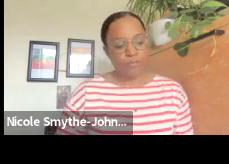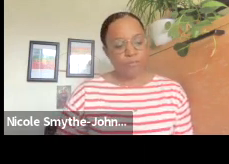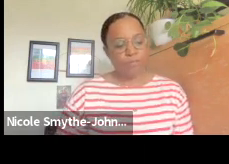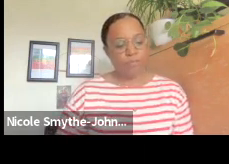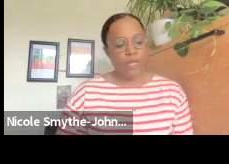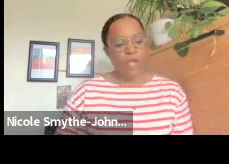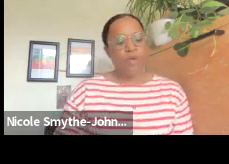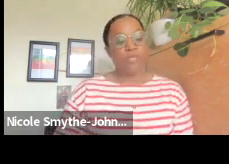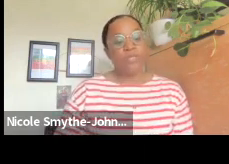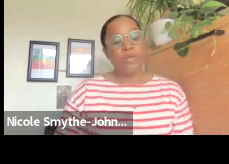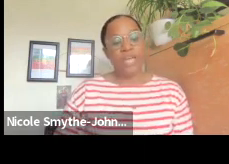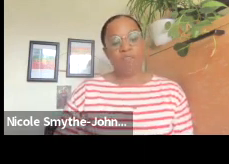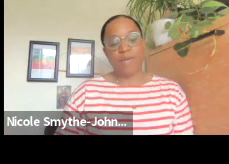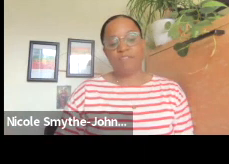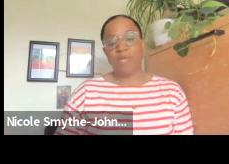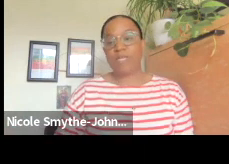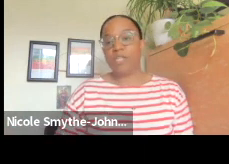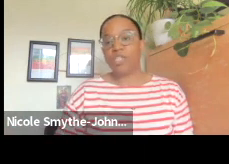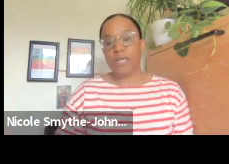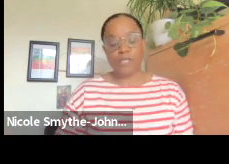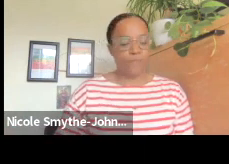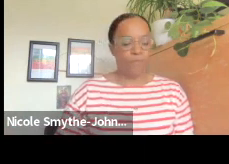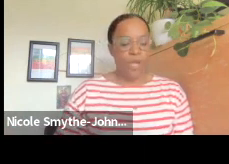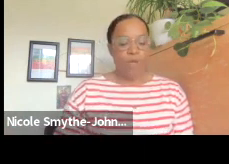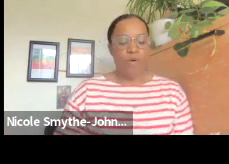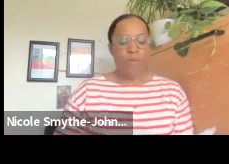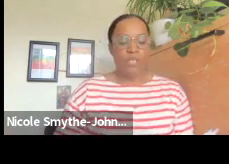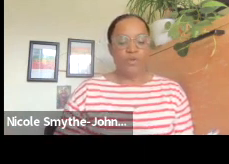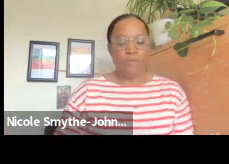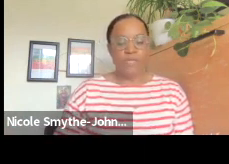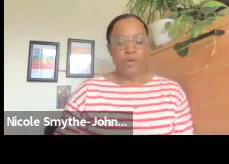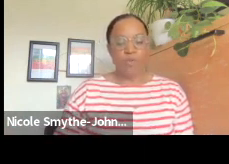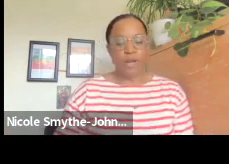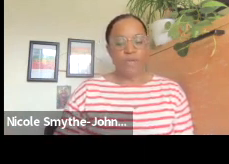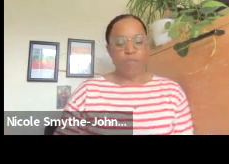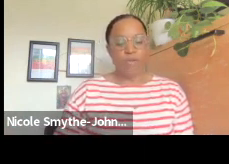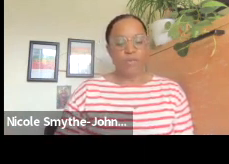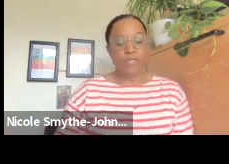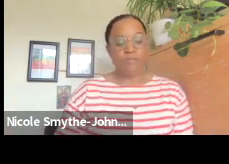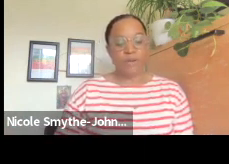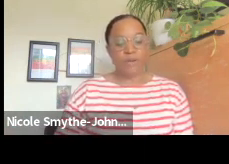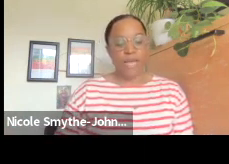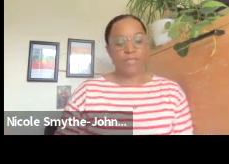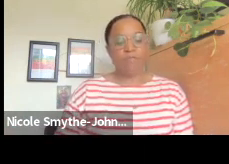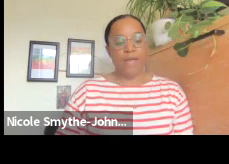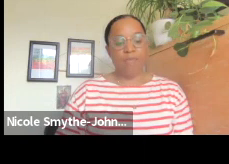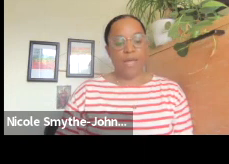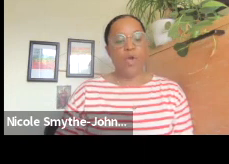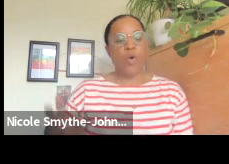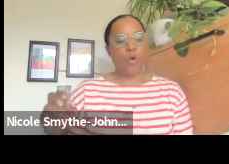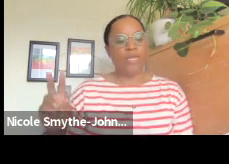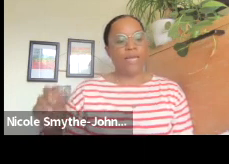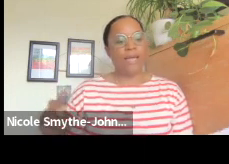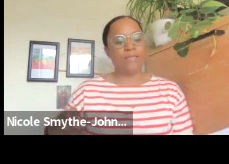world. It was also a time of massive political change. Putnam describes the circum-Caribbean migratory sphere as defined